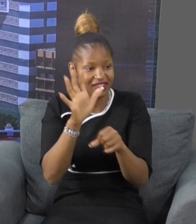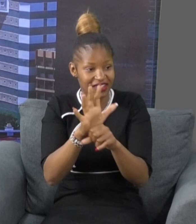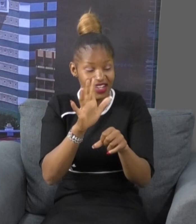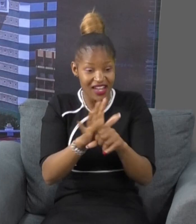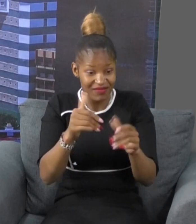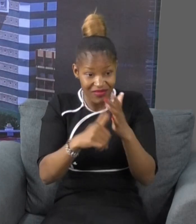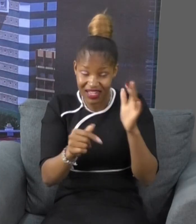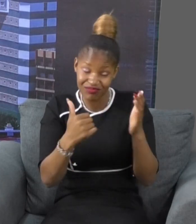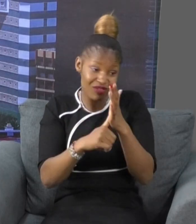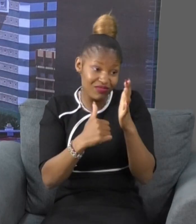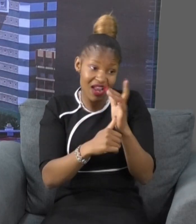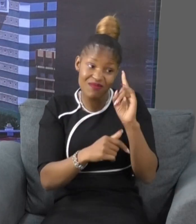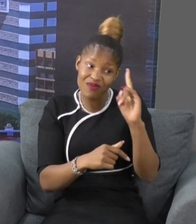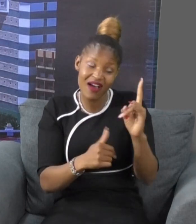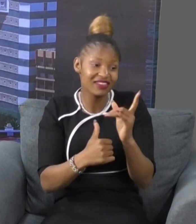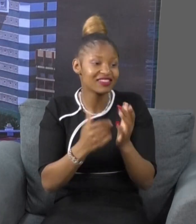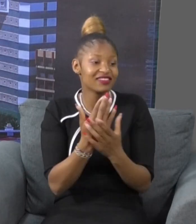we have a lot of cows in our village.